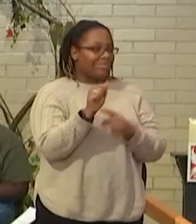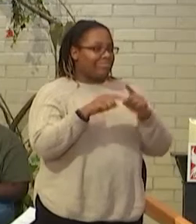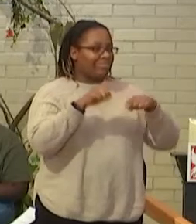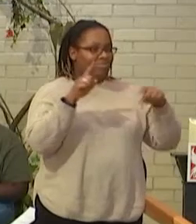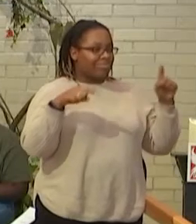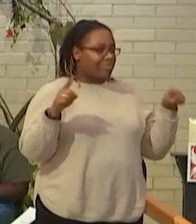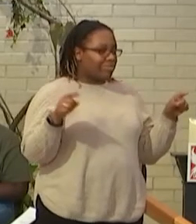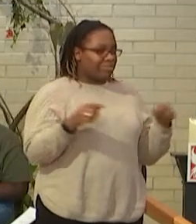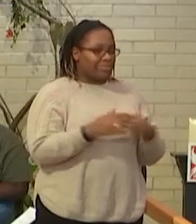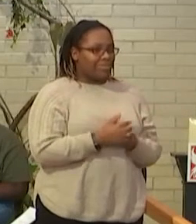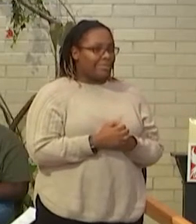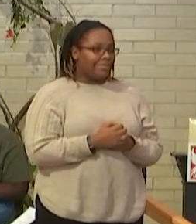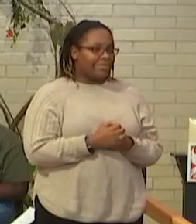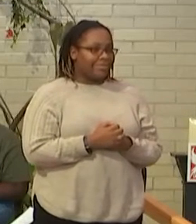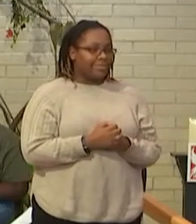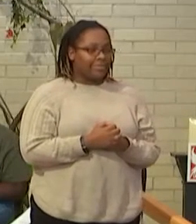have.